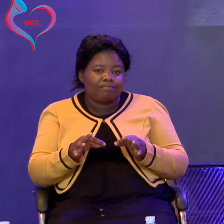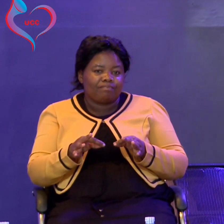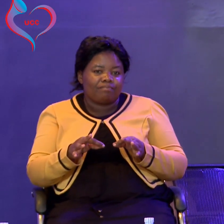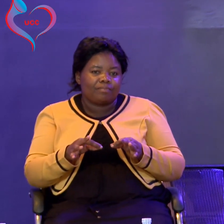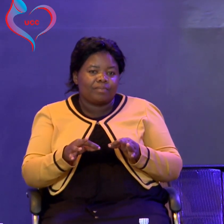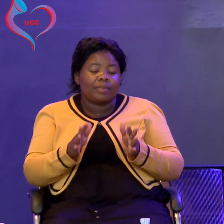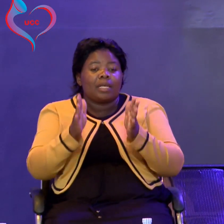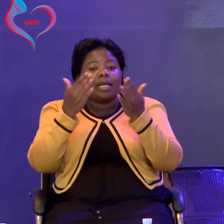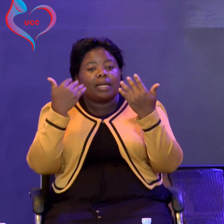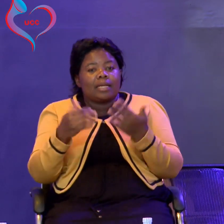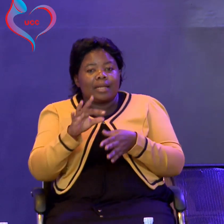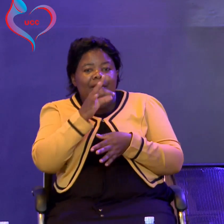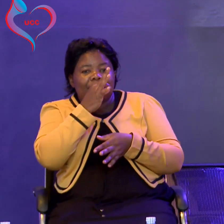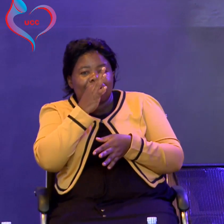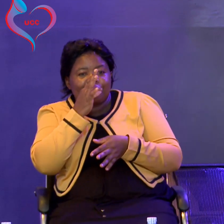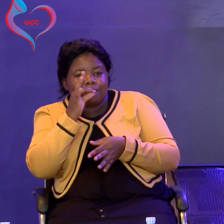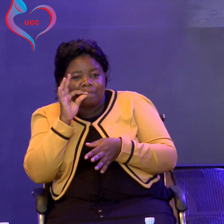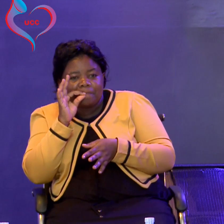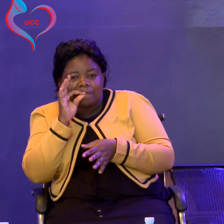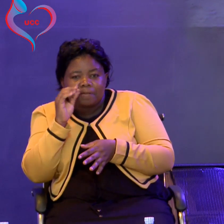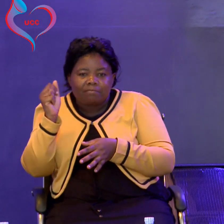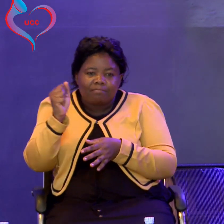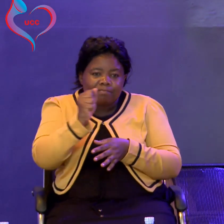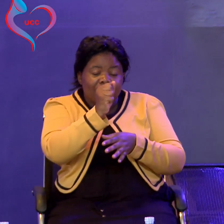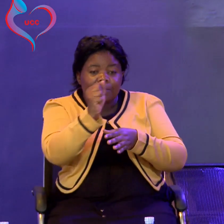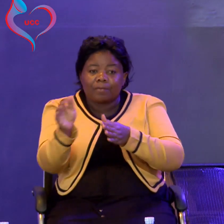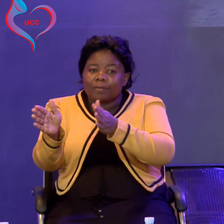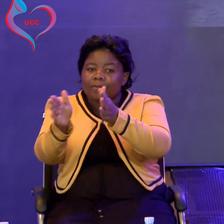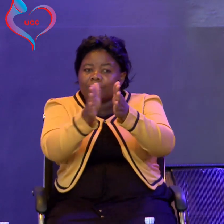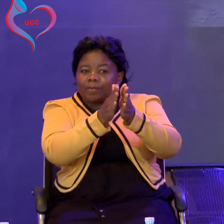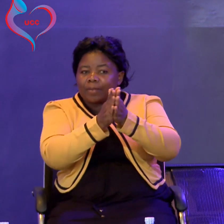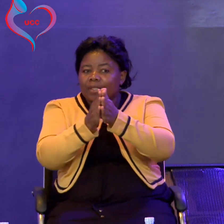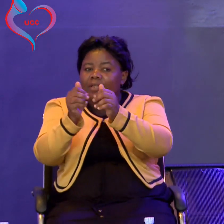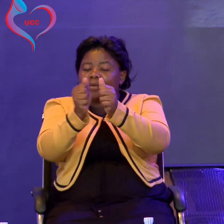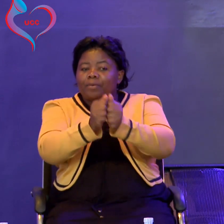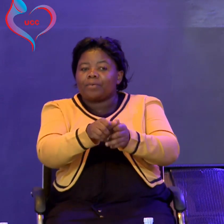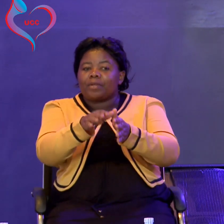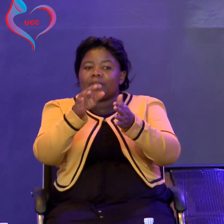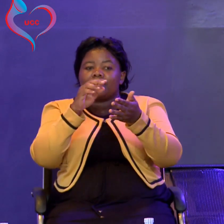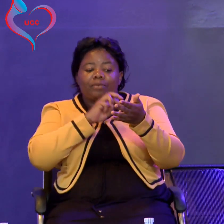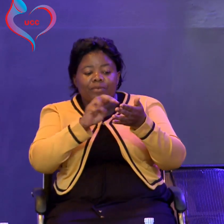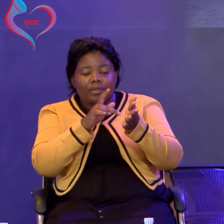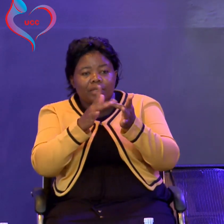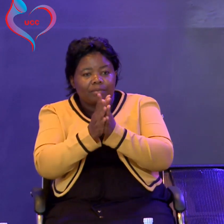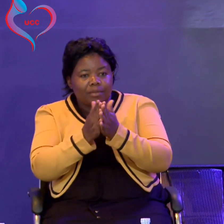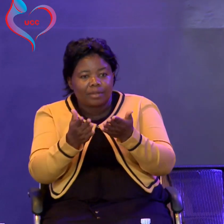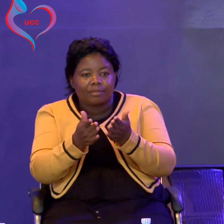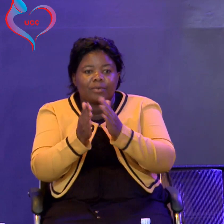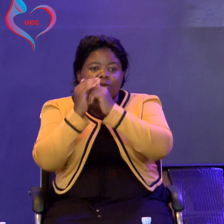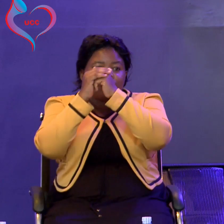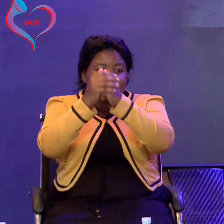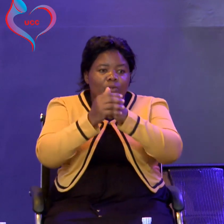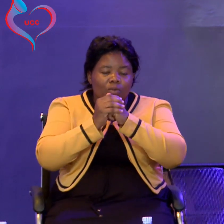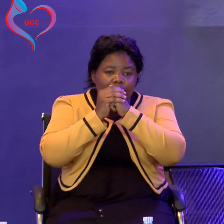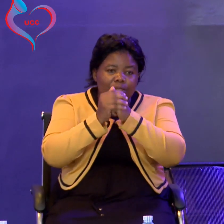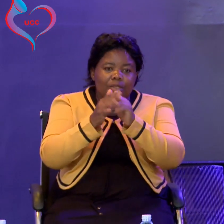kukutambula nnyo nga kulimu okusoma ku Bible, okusinza, kusaba nsasanya abantu bagamba